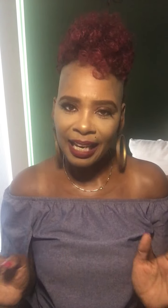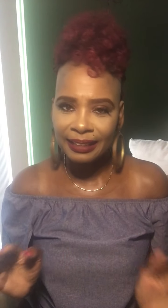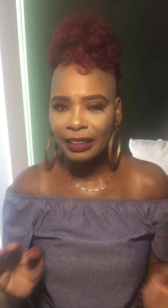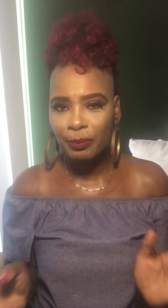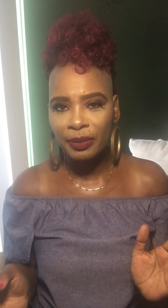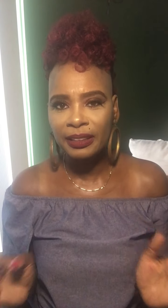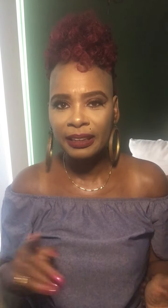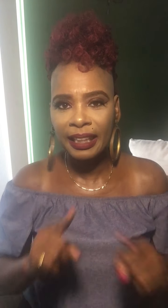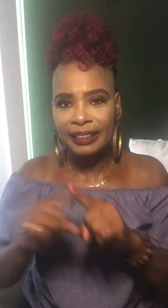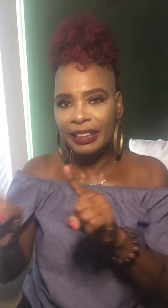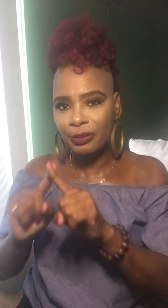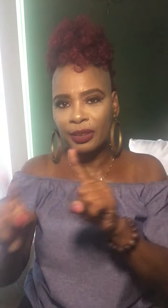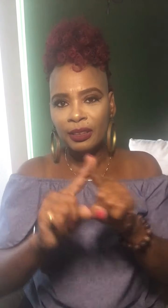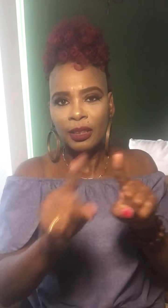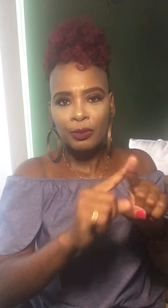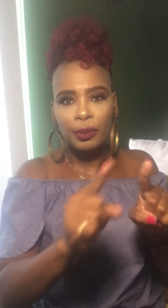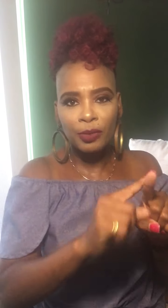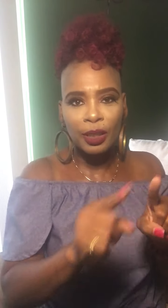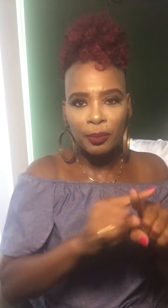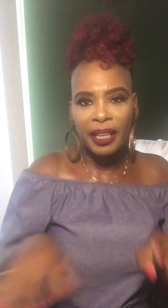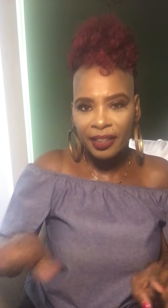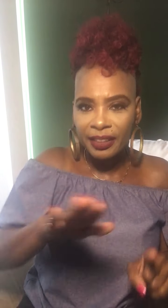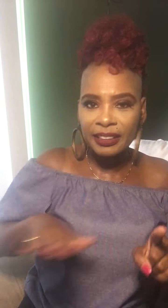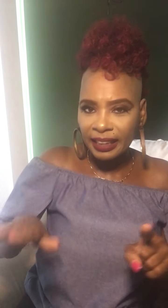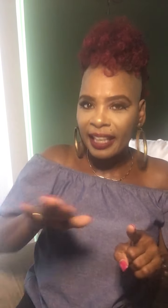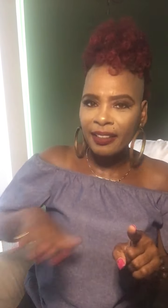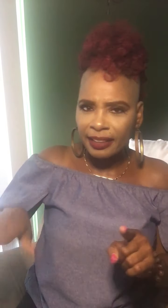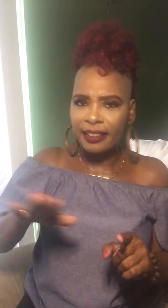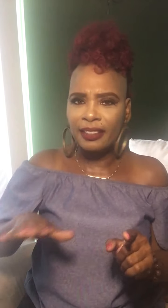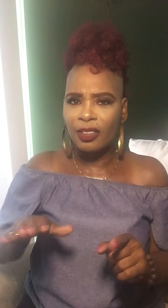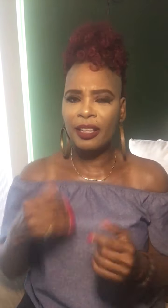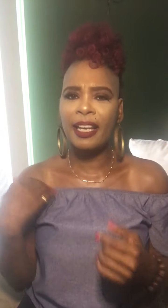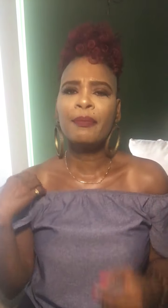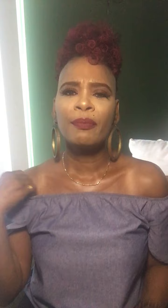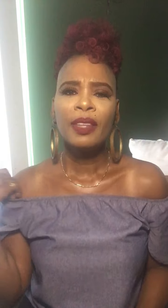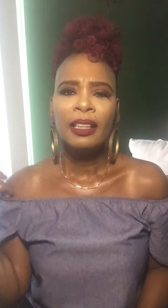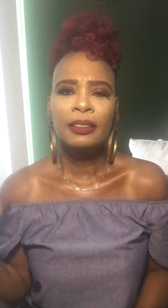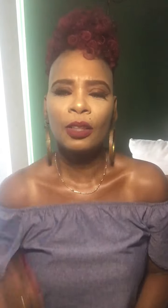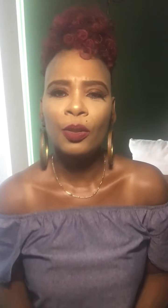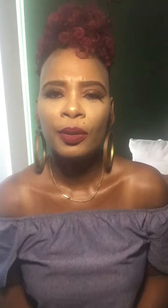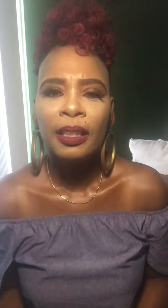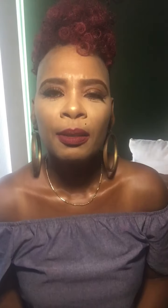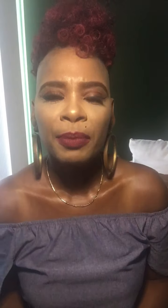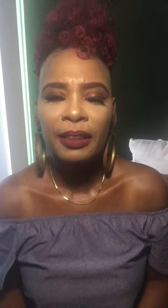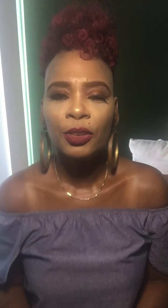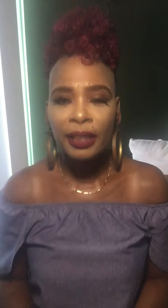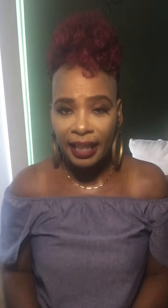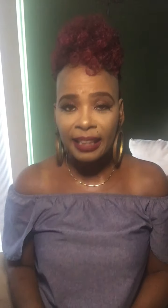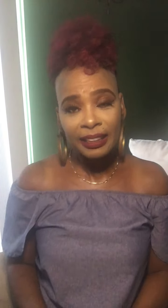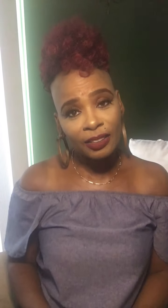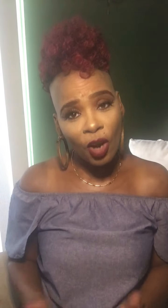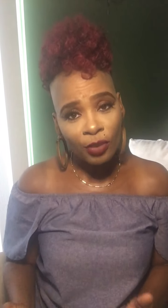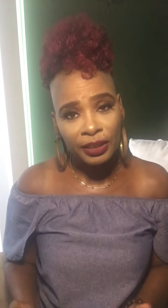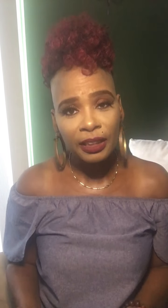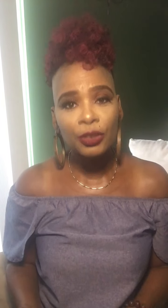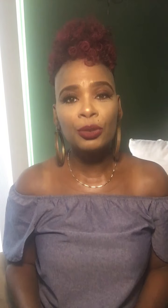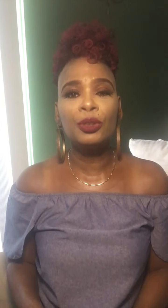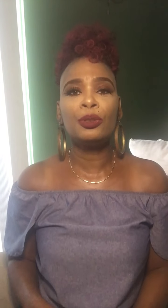signs can different from area to area. Okay, so but you can. It's often that you do